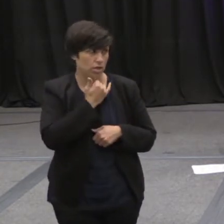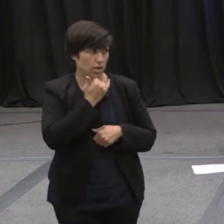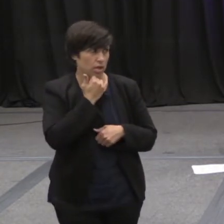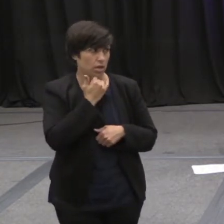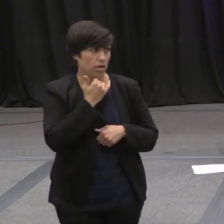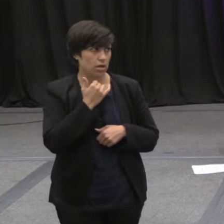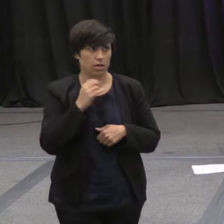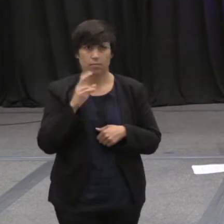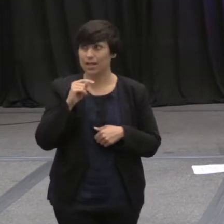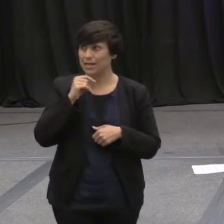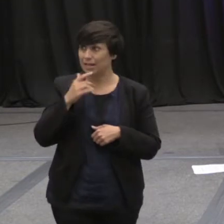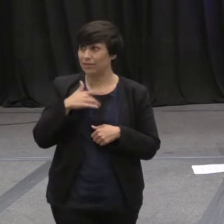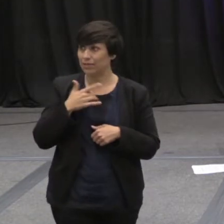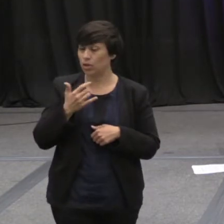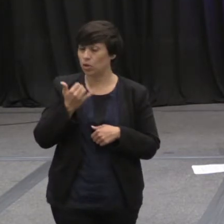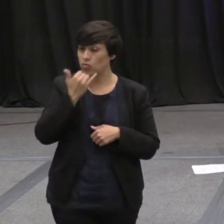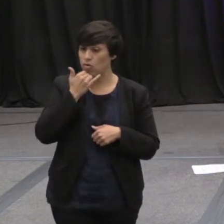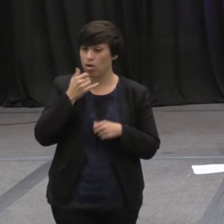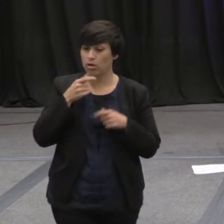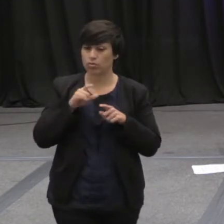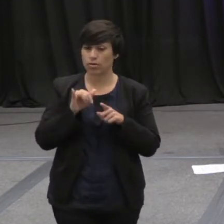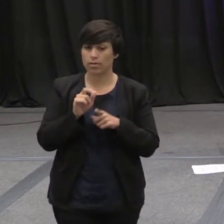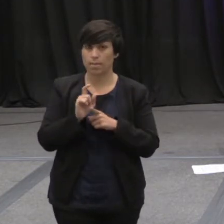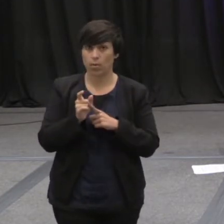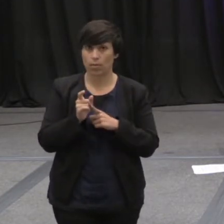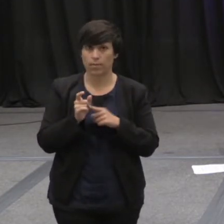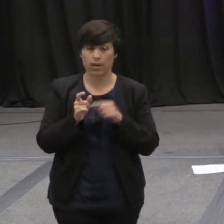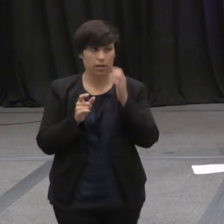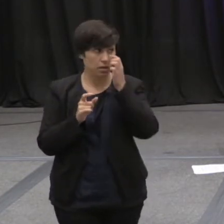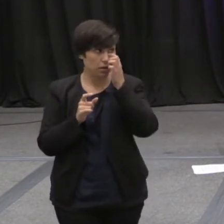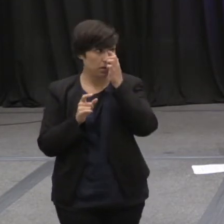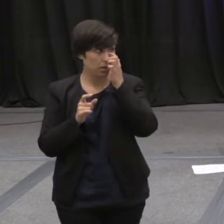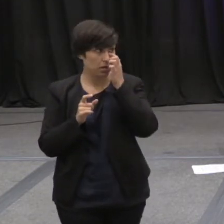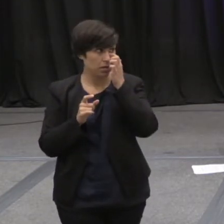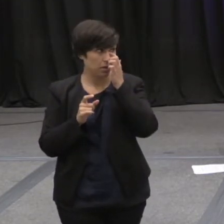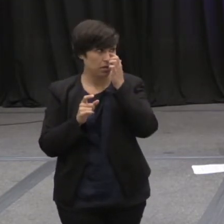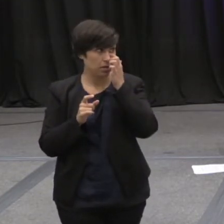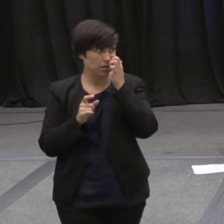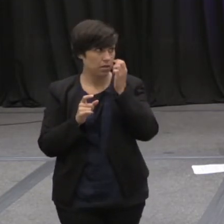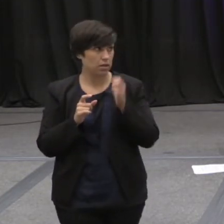like, but it didn't feel wrong in the moment. So